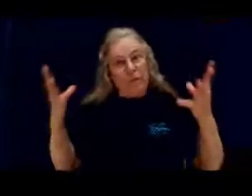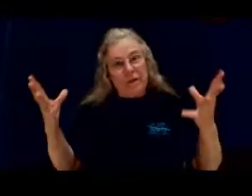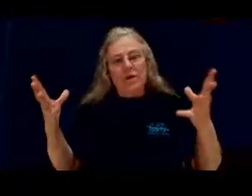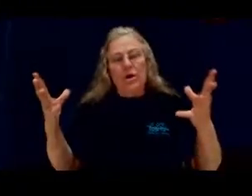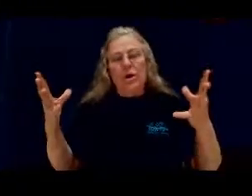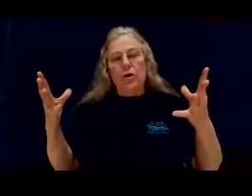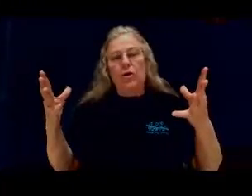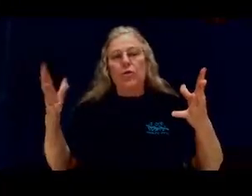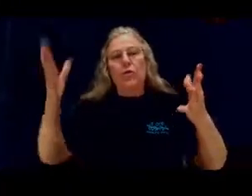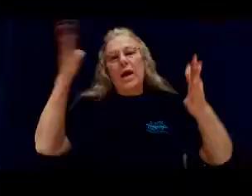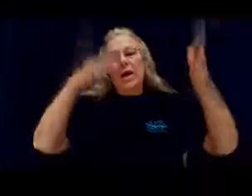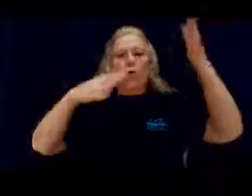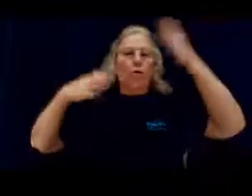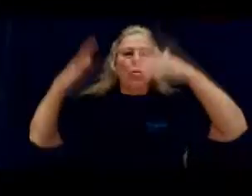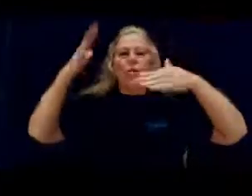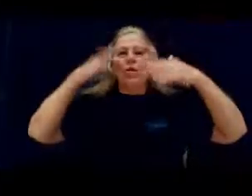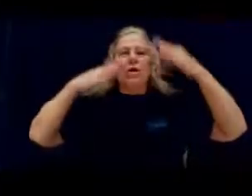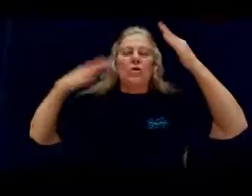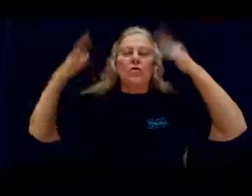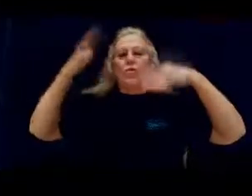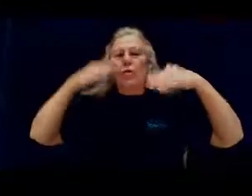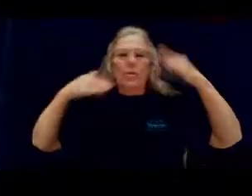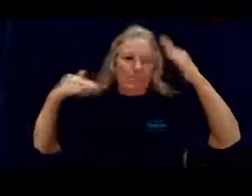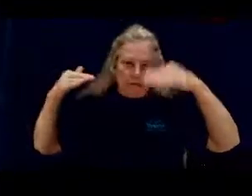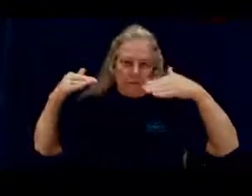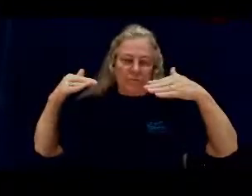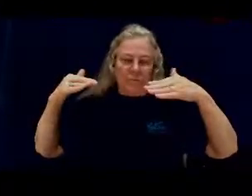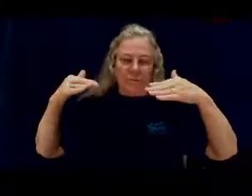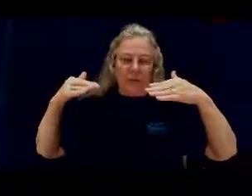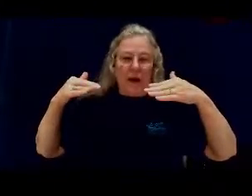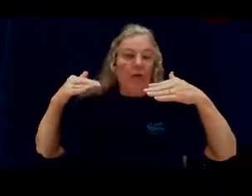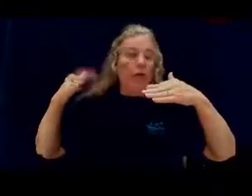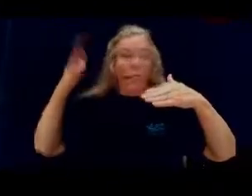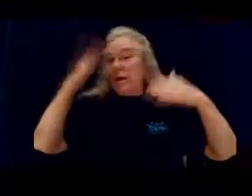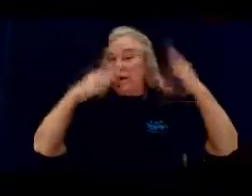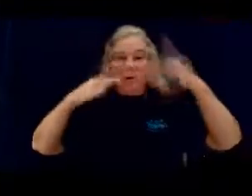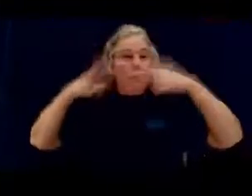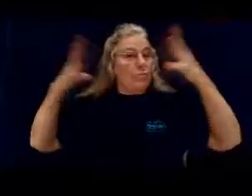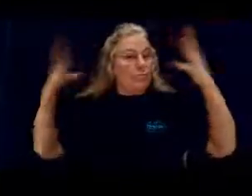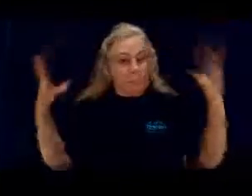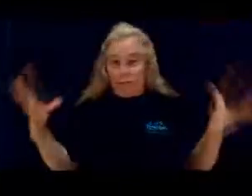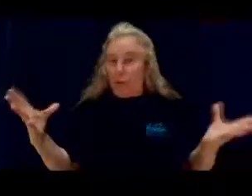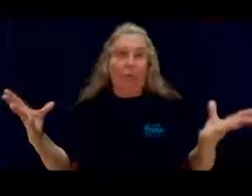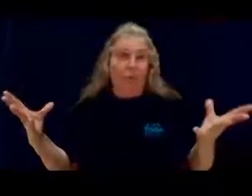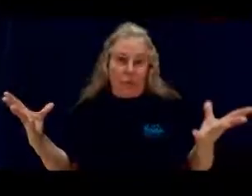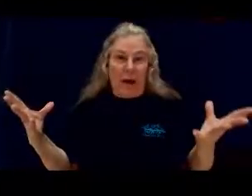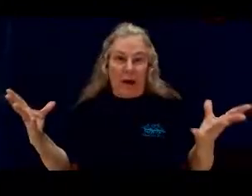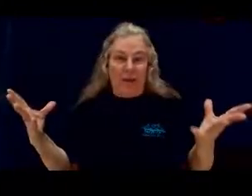means you're great or you're troublesome, and it could be troubled great.